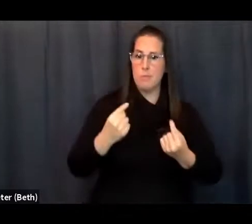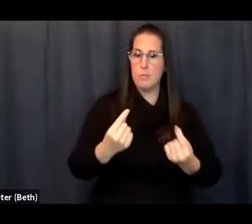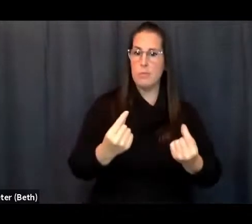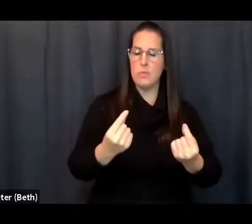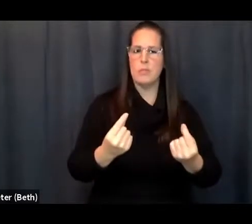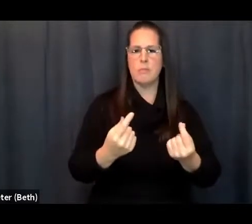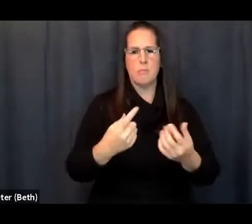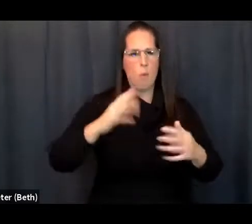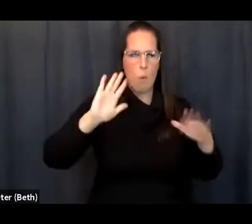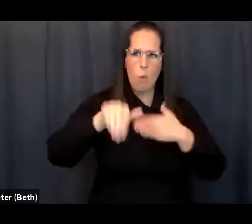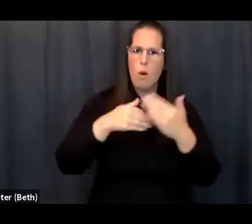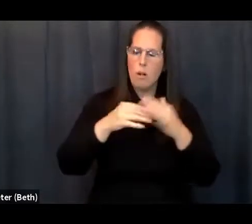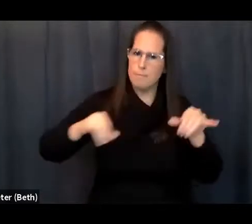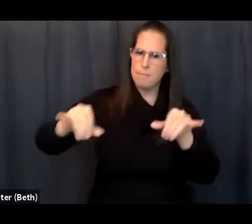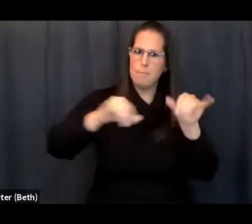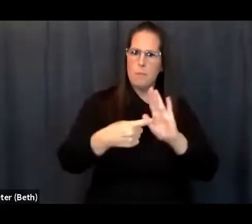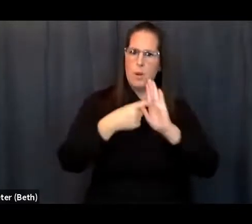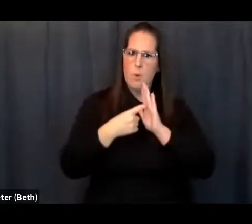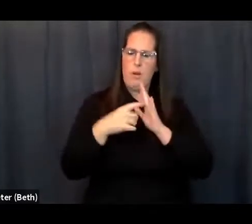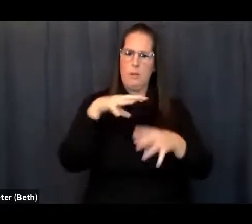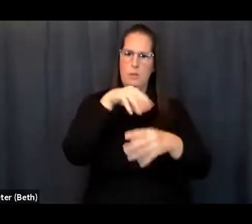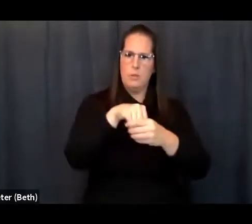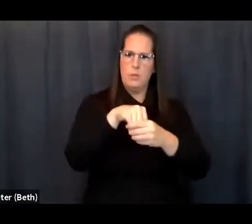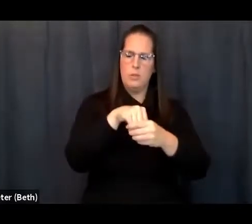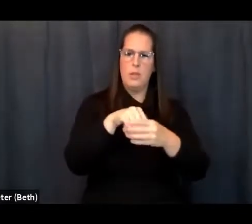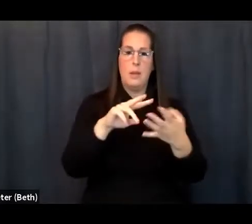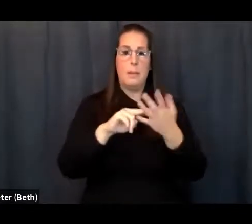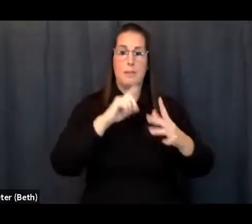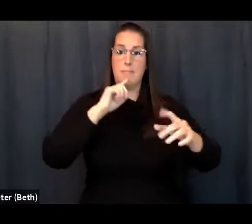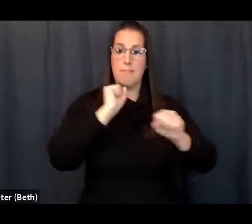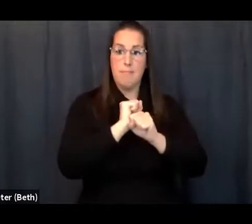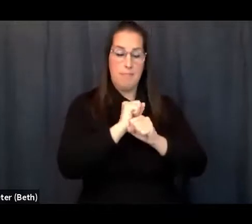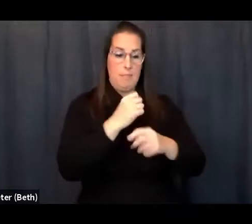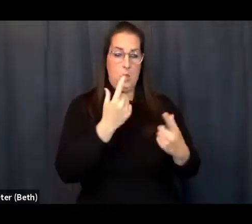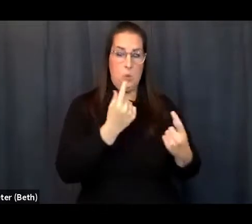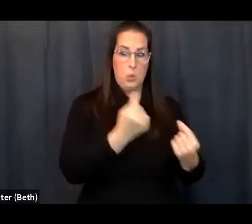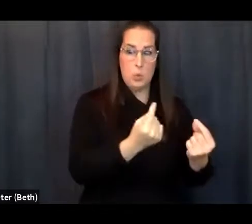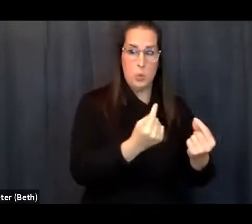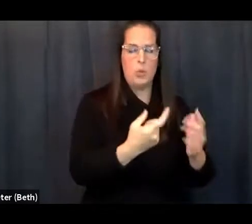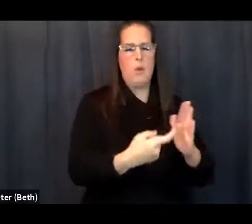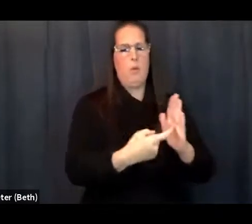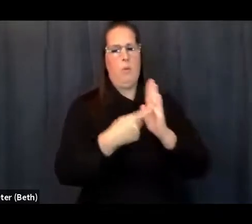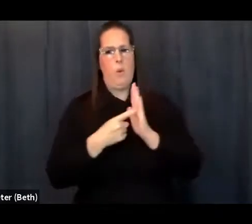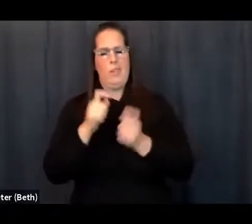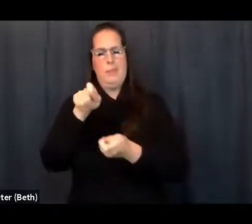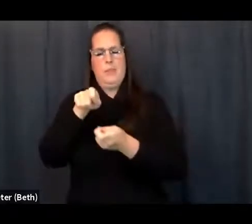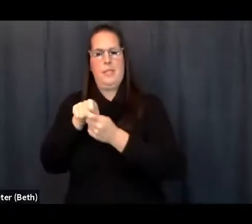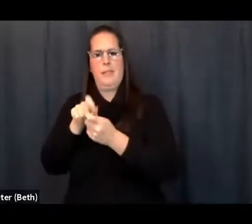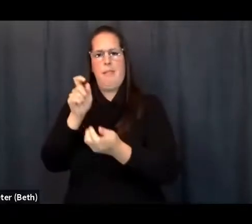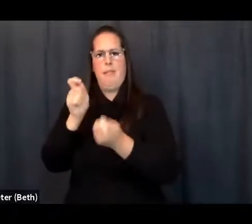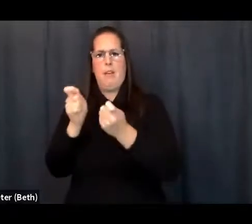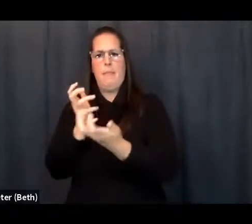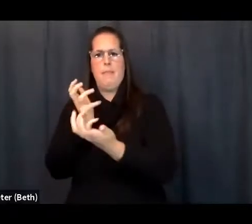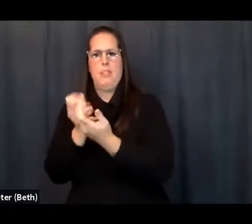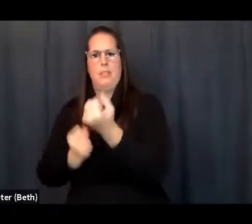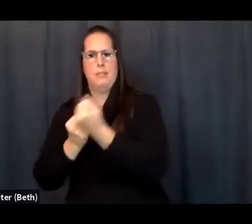inclusion. To actually participate, we require equity accommodations. To